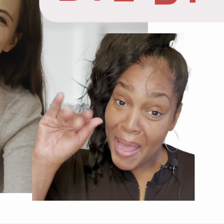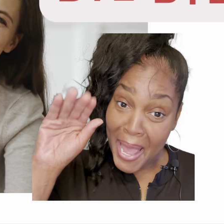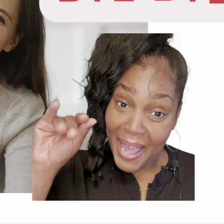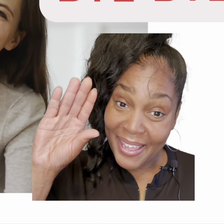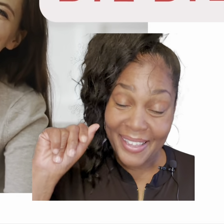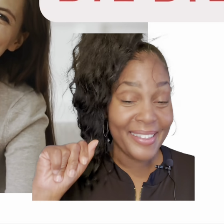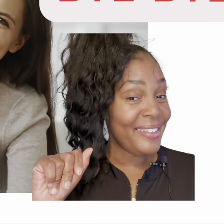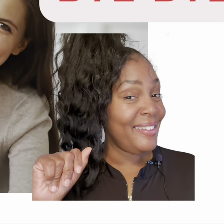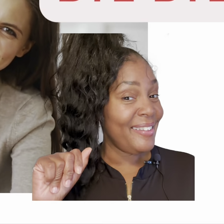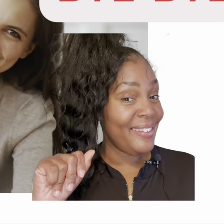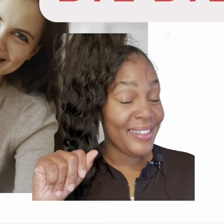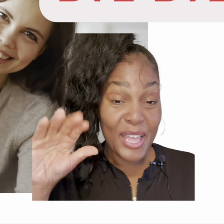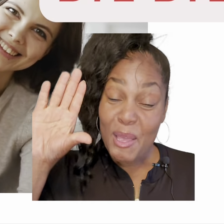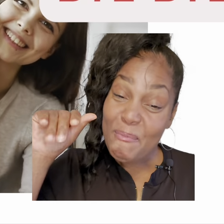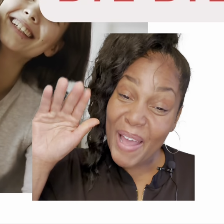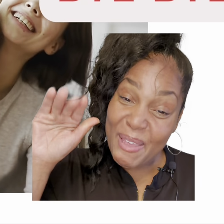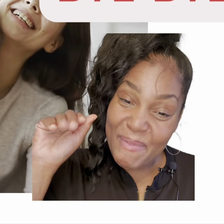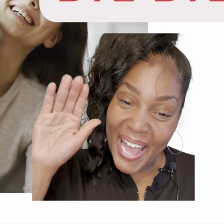Bye-bye.